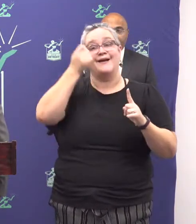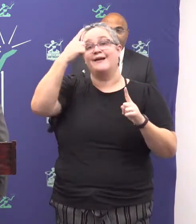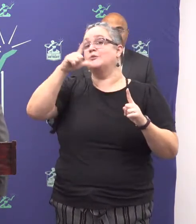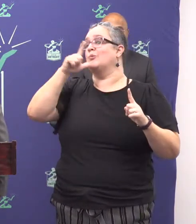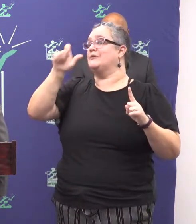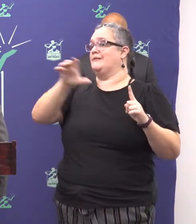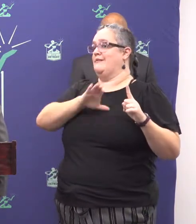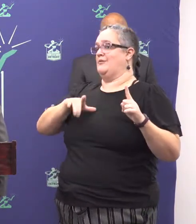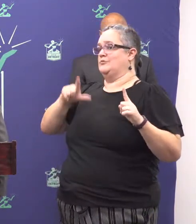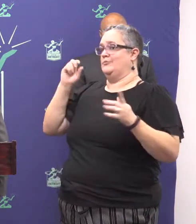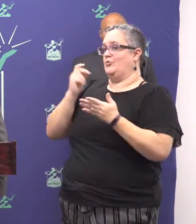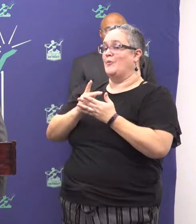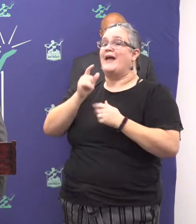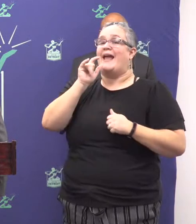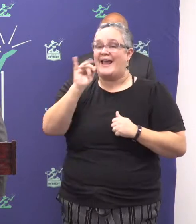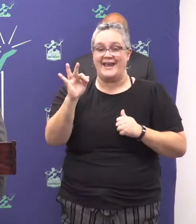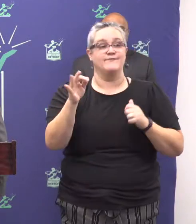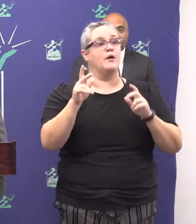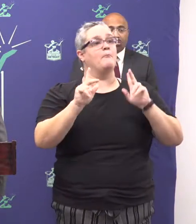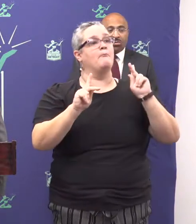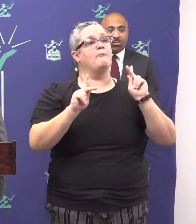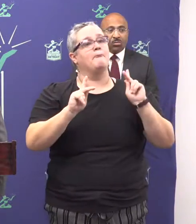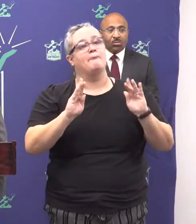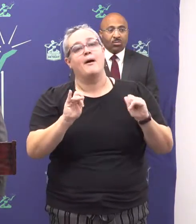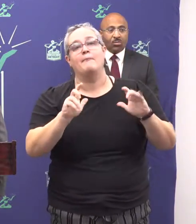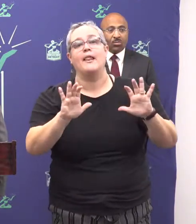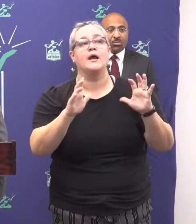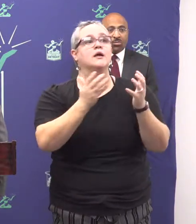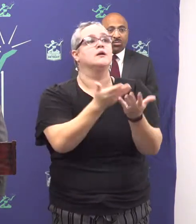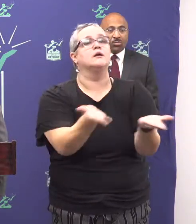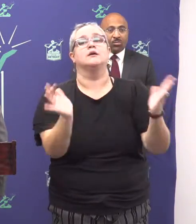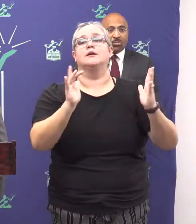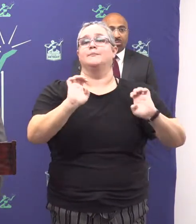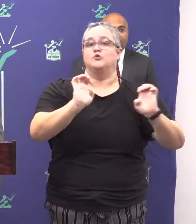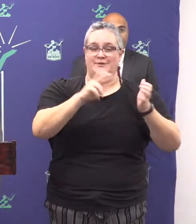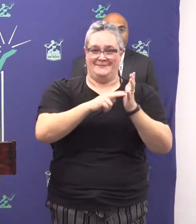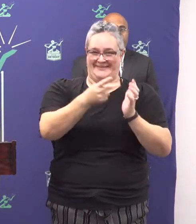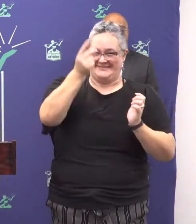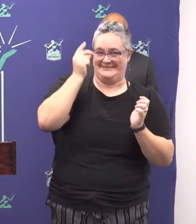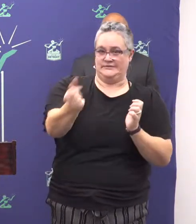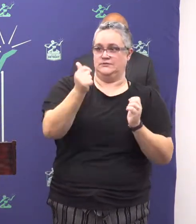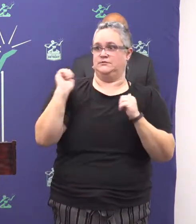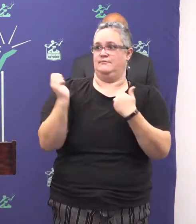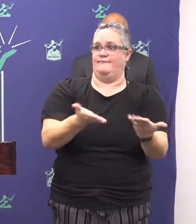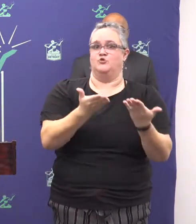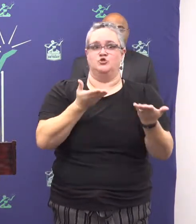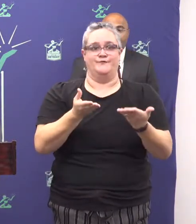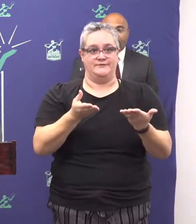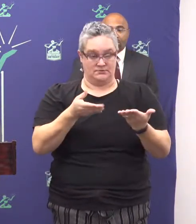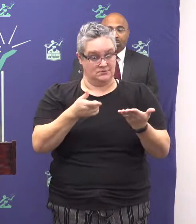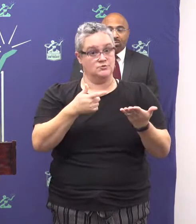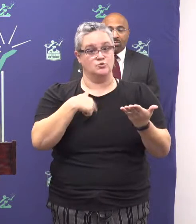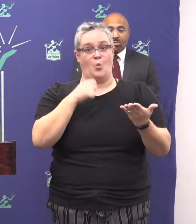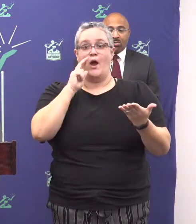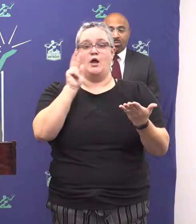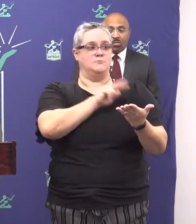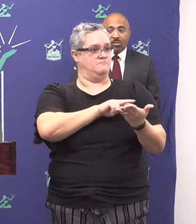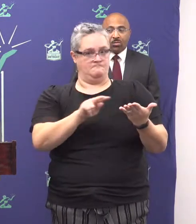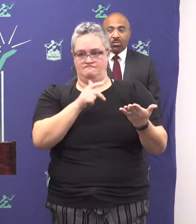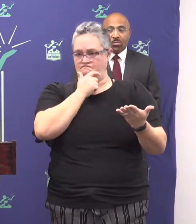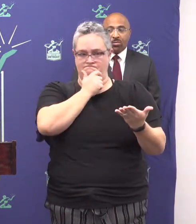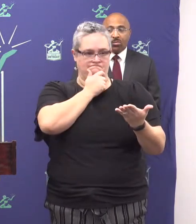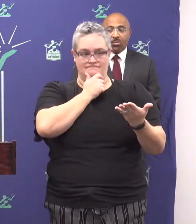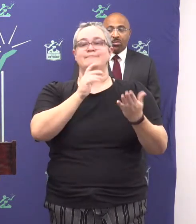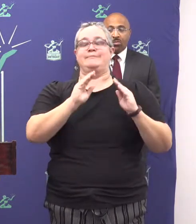approval when public exigencies require the immediate delivery of services. And so I made the determination that this